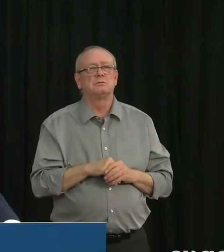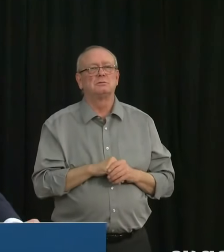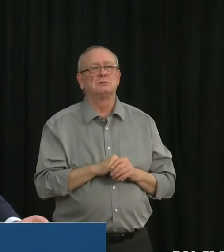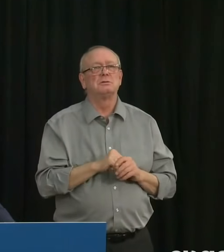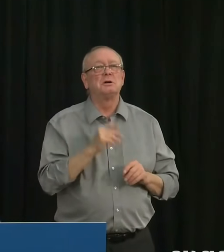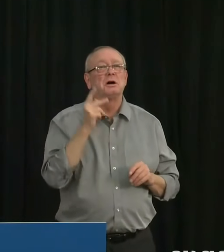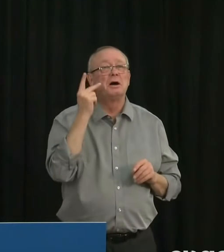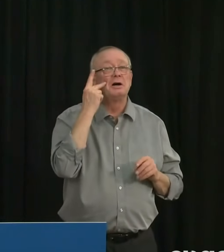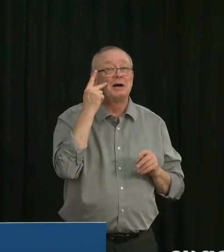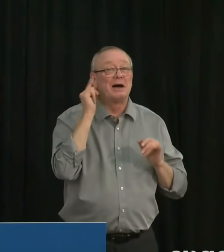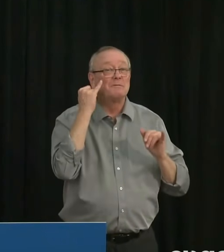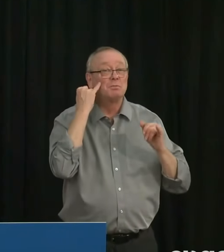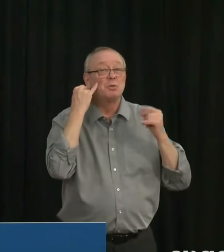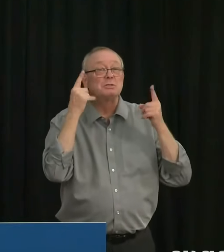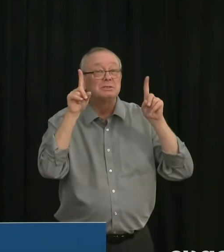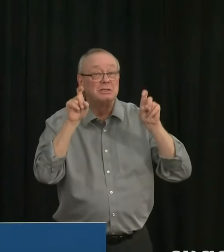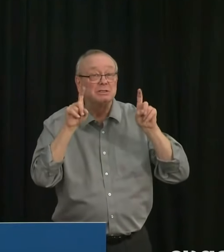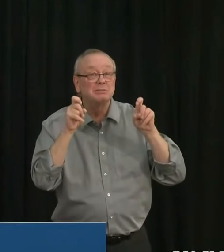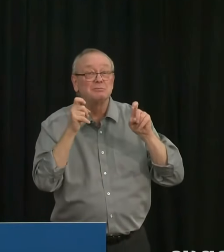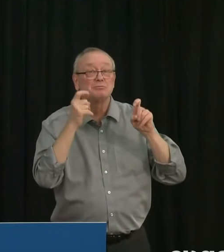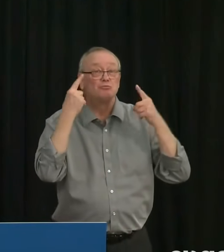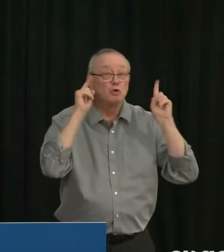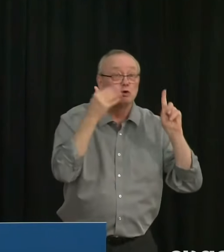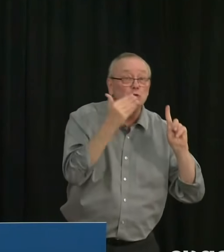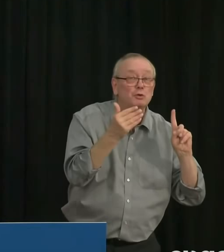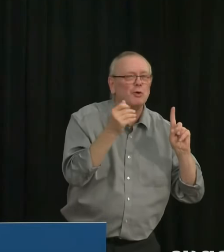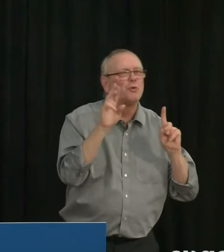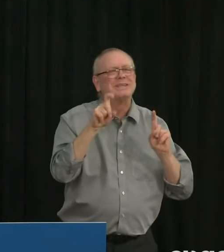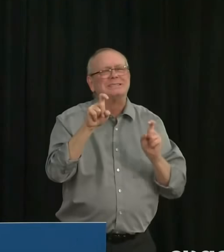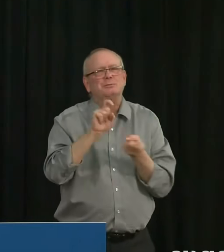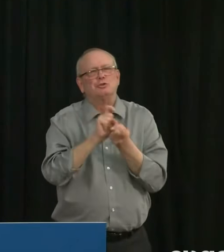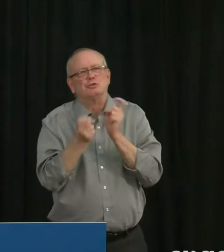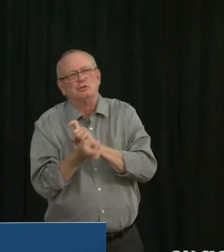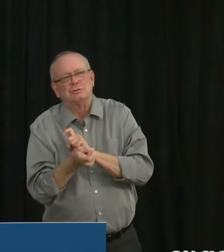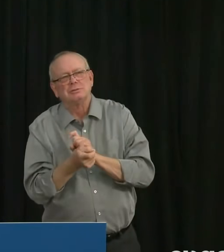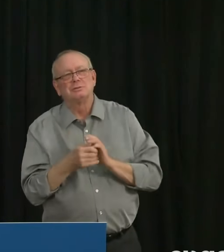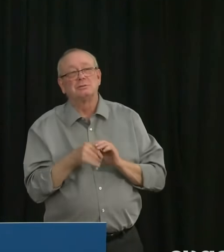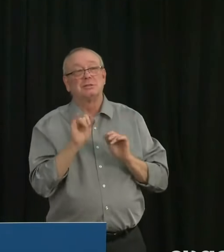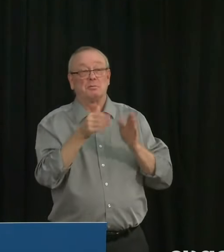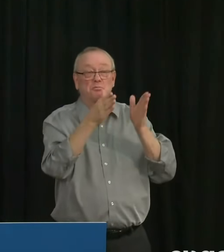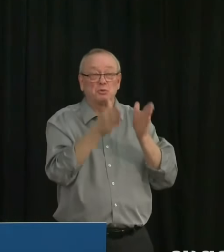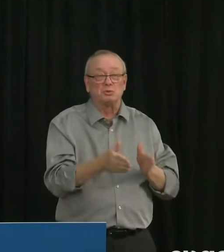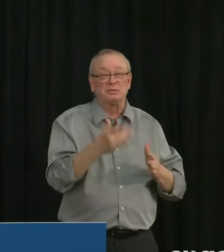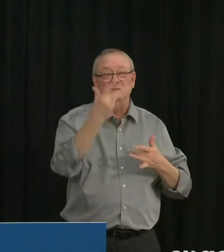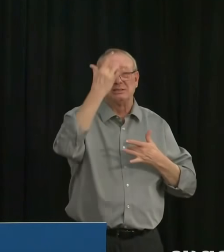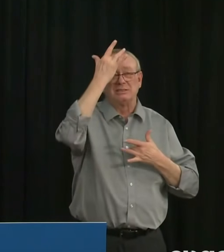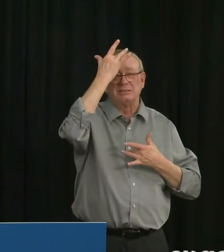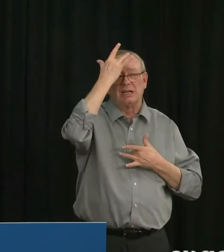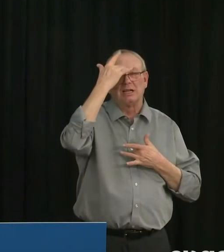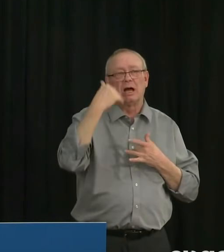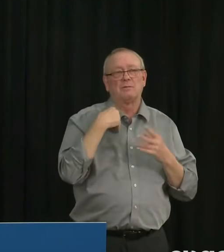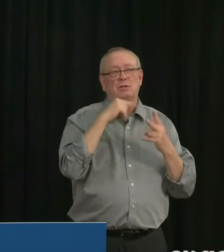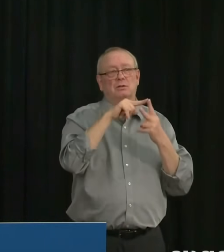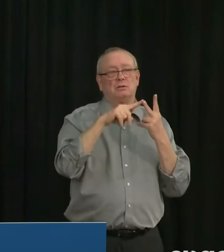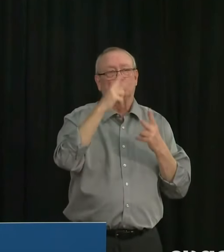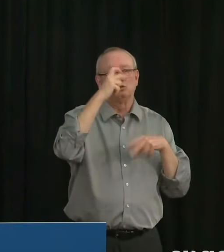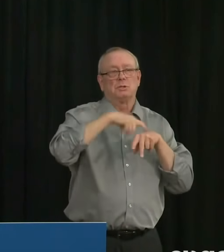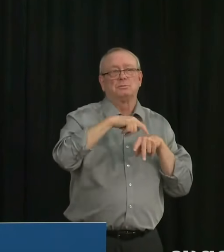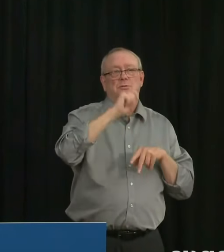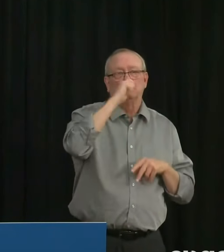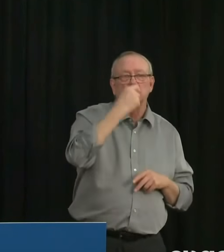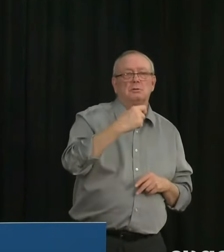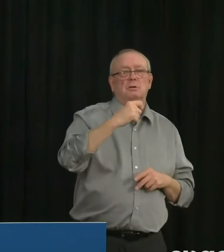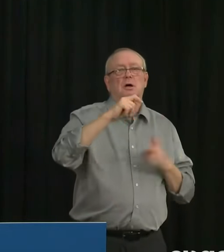patient. All negative tests from the PanBio system that will be introduced in Calgary and Edmonton will be subject to